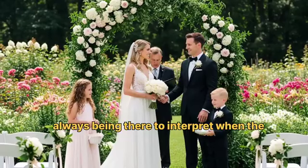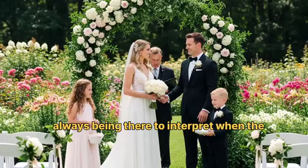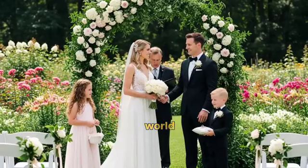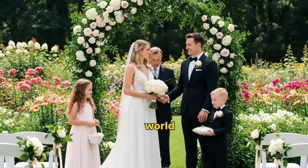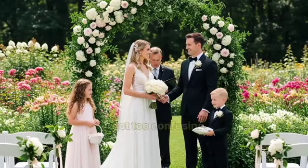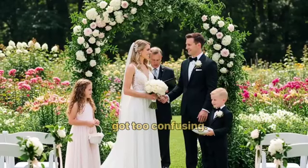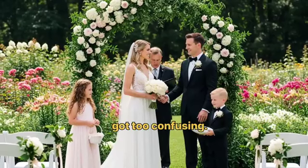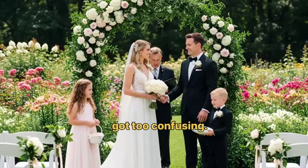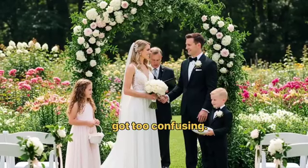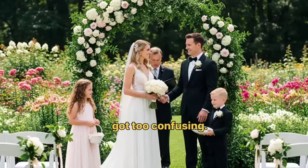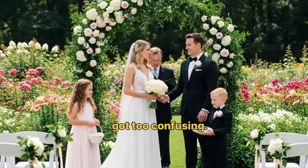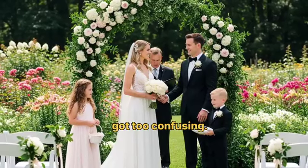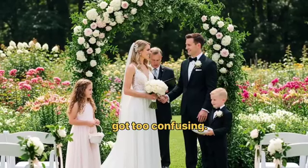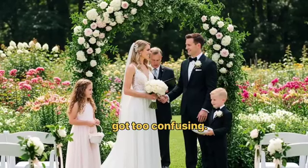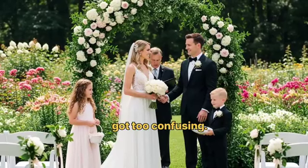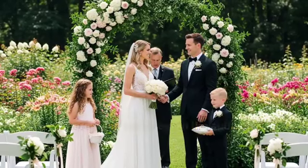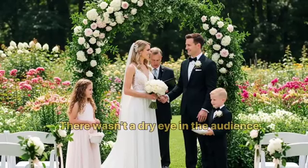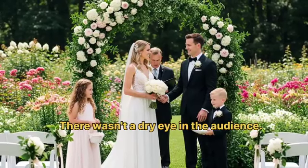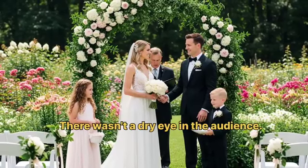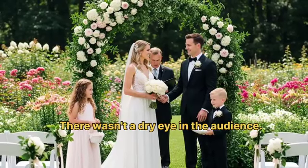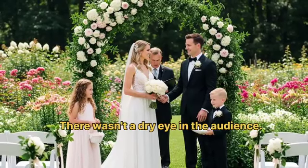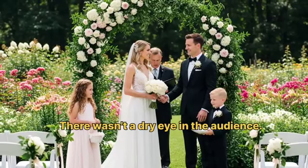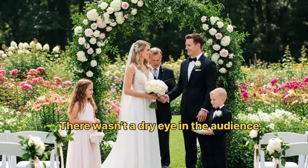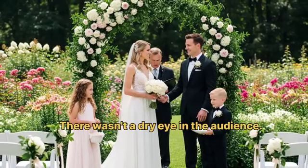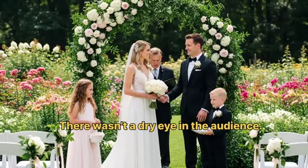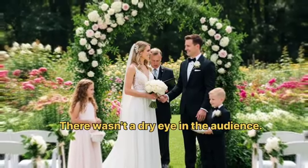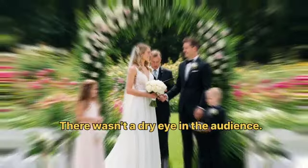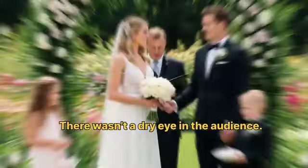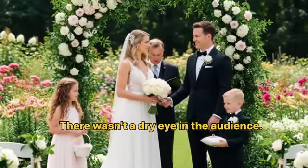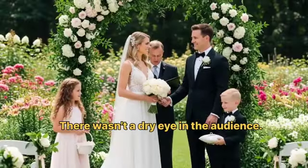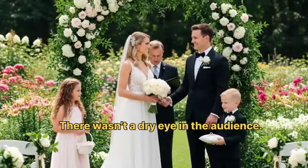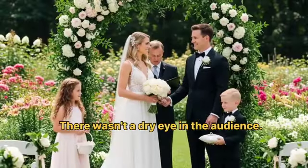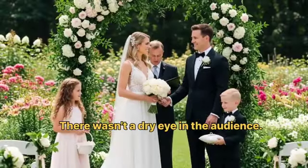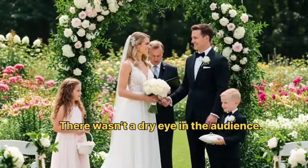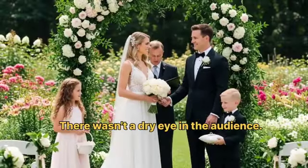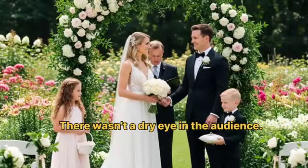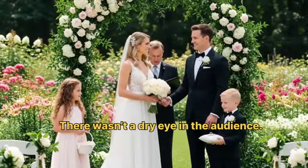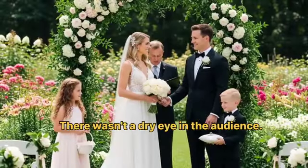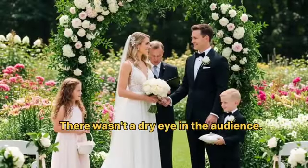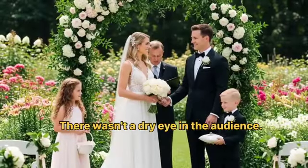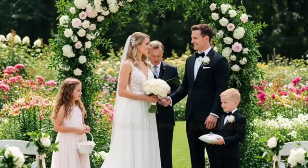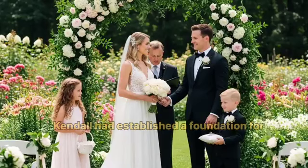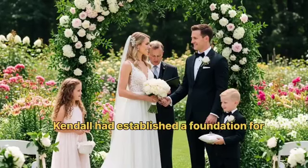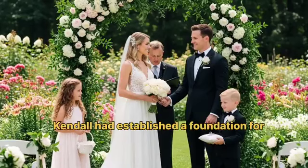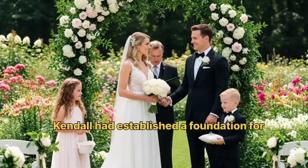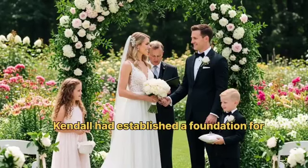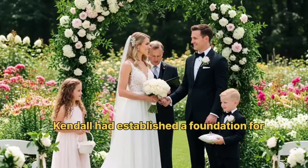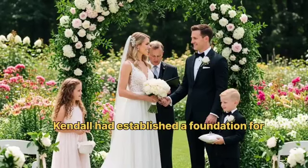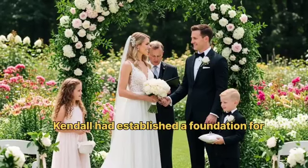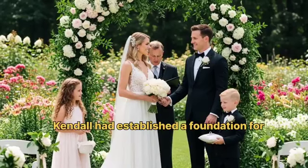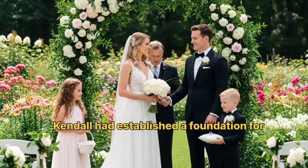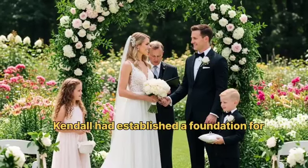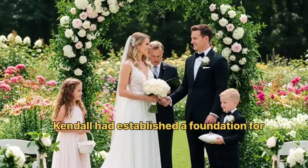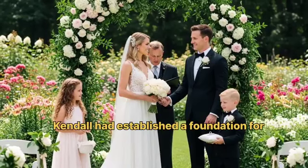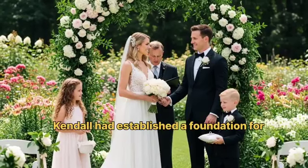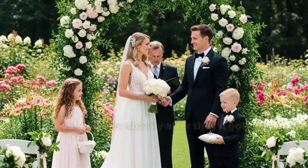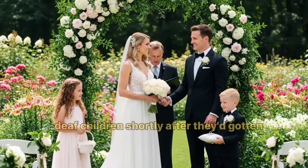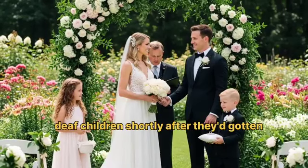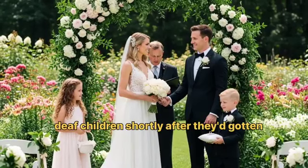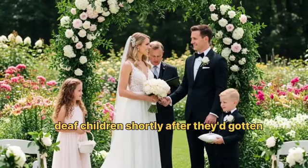when the world got too confusing. There wasn't a dry eye in the audience. Kendall had established a foundation for deaf children